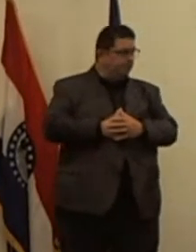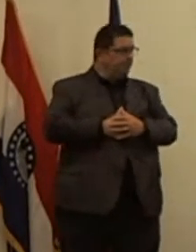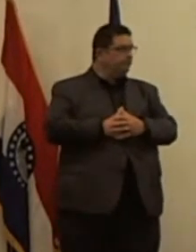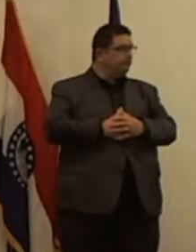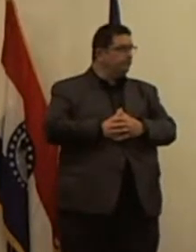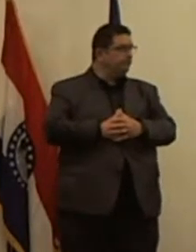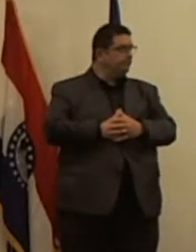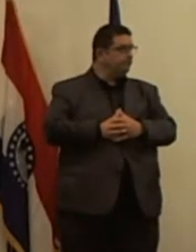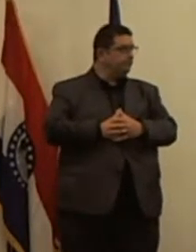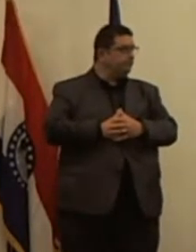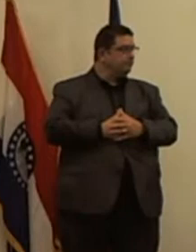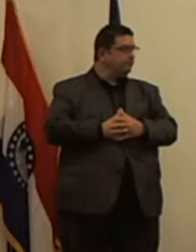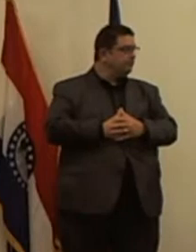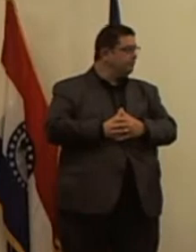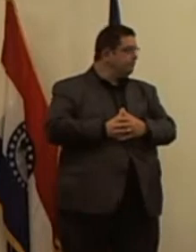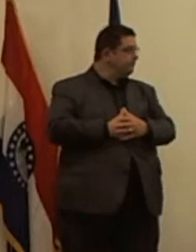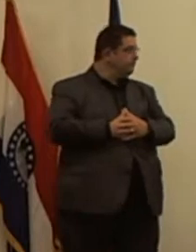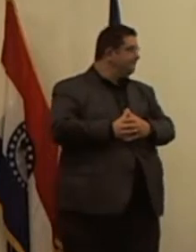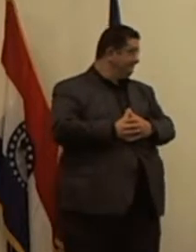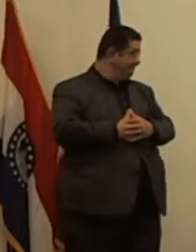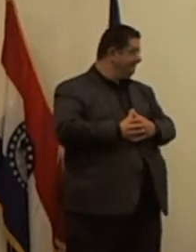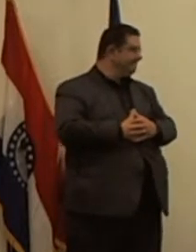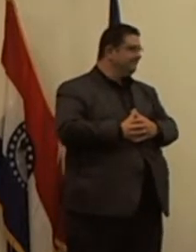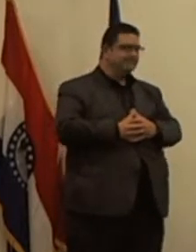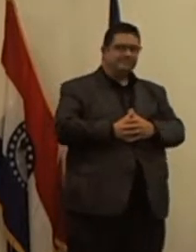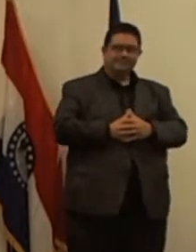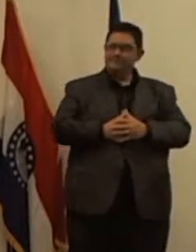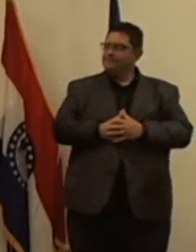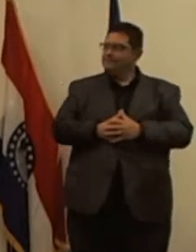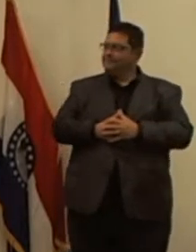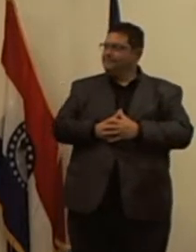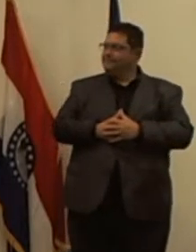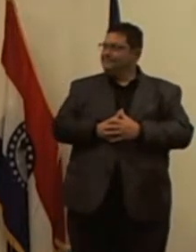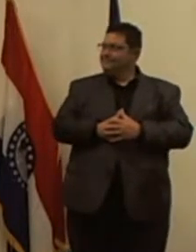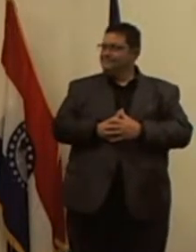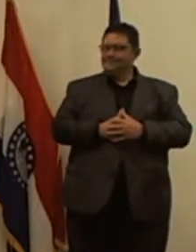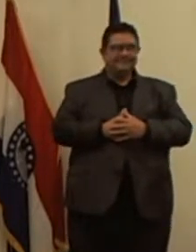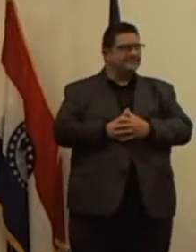Feliz Día de Independencia. Feliz Día de Independencia.